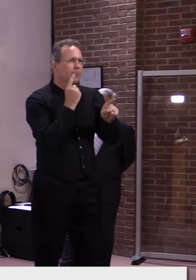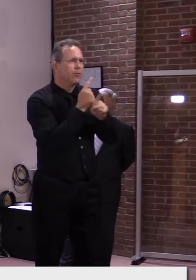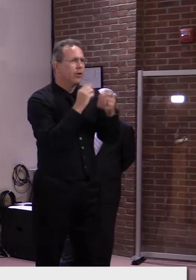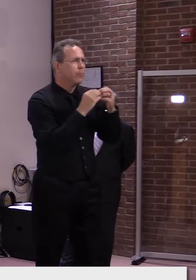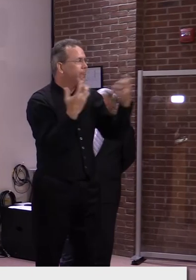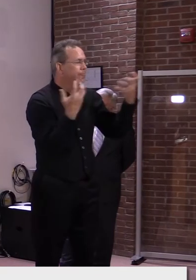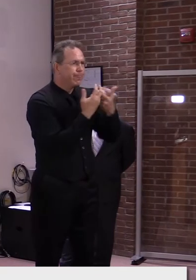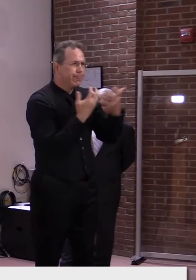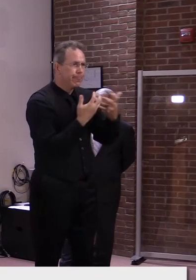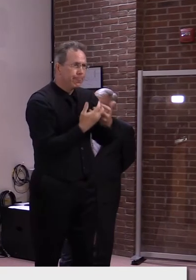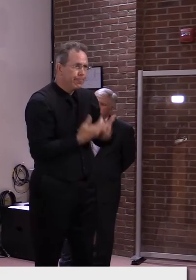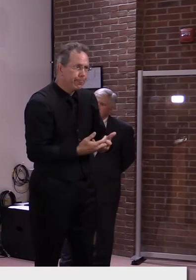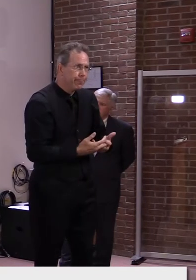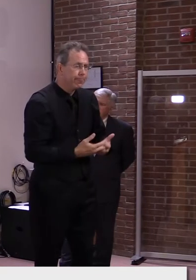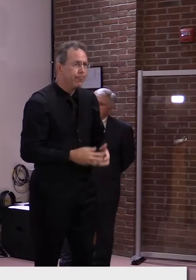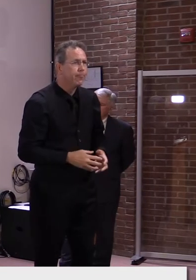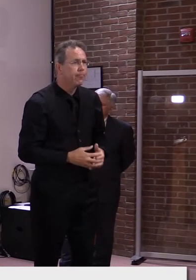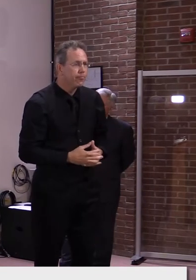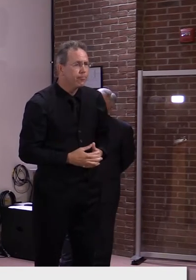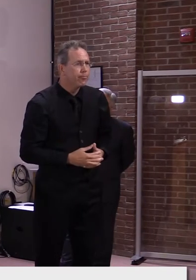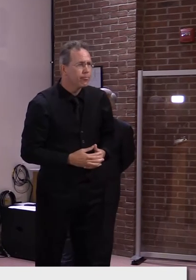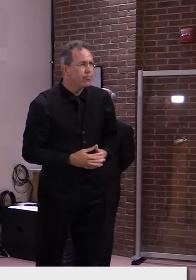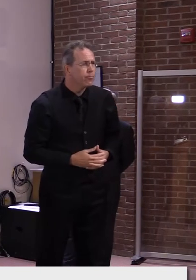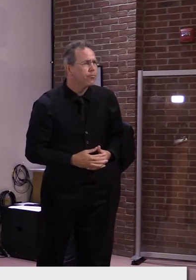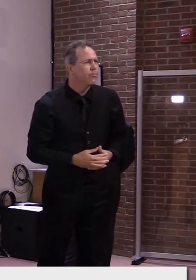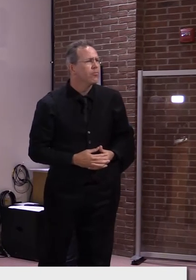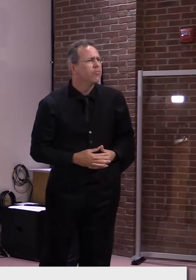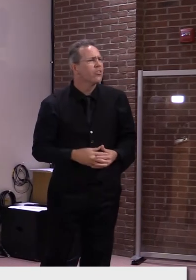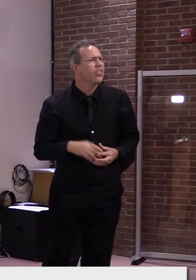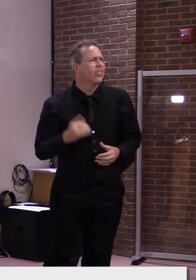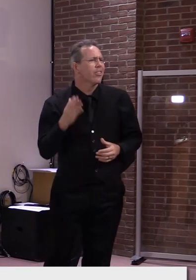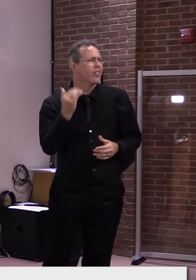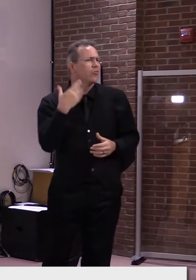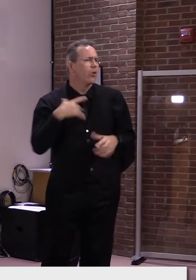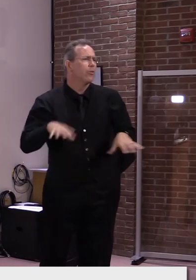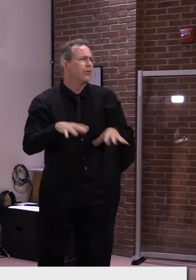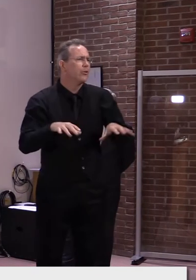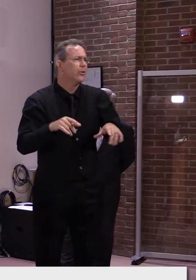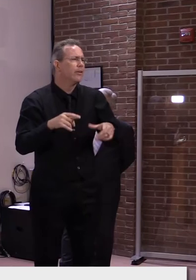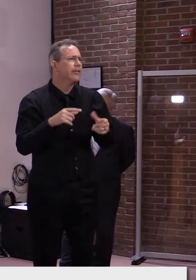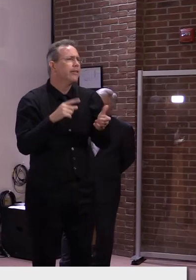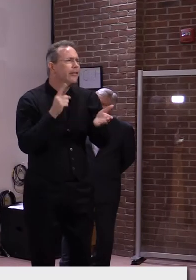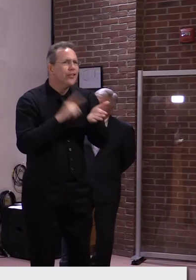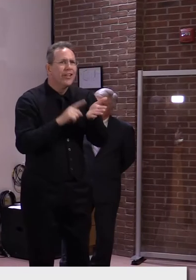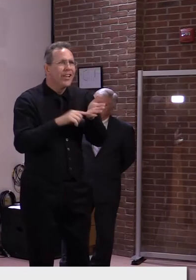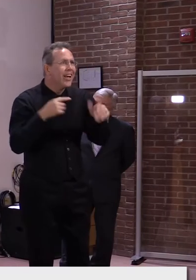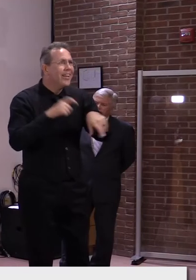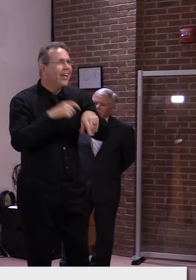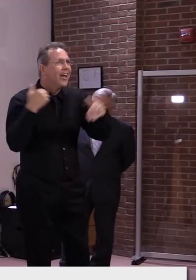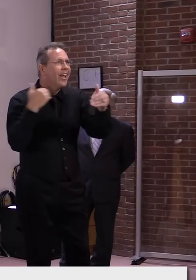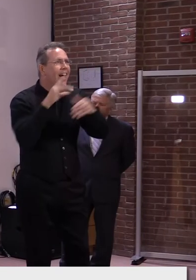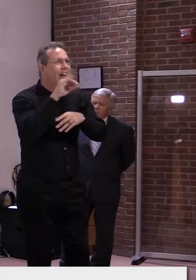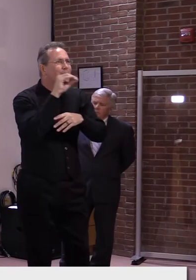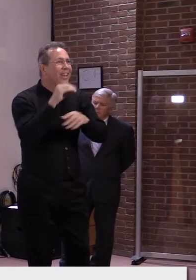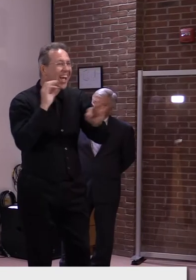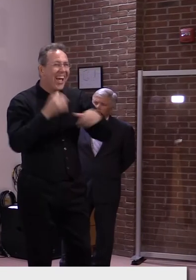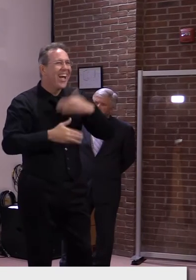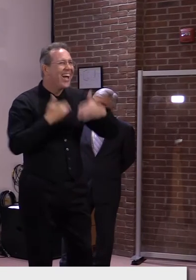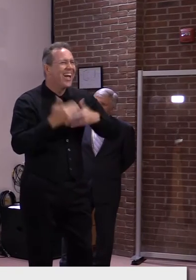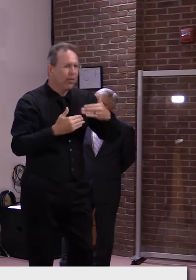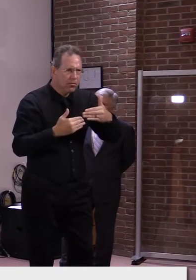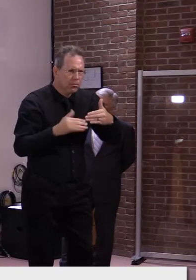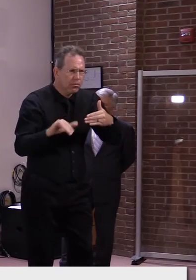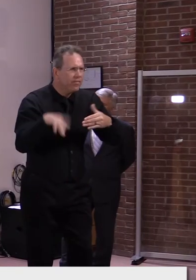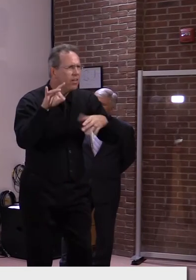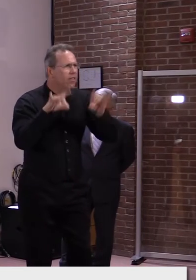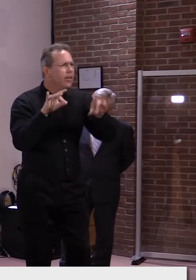think, that's really why we looked into it more, both that we're approaching the 80% and we had reason to suspect that our numbers jumped higher than